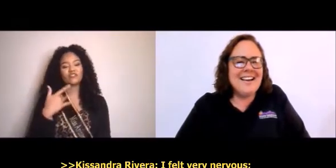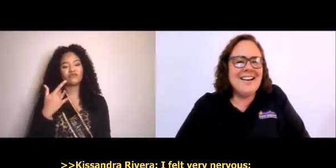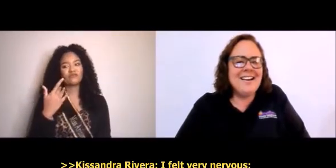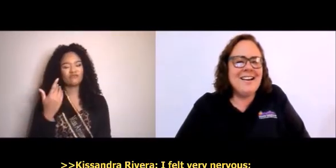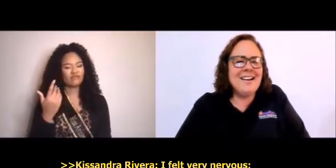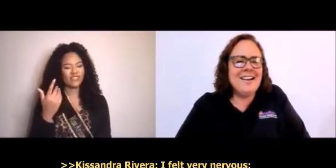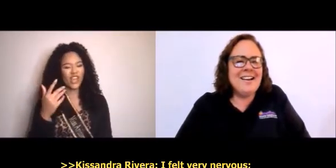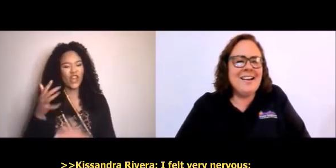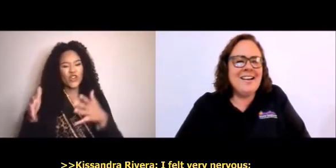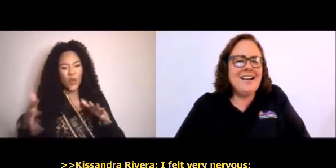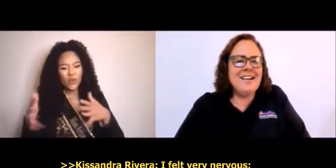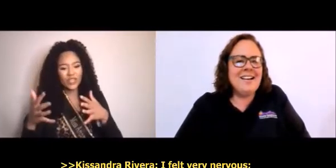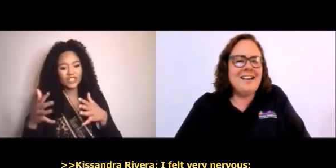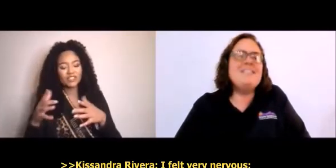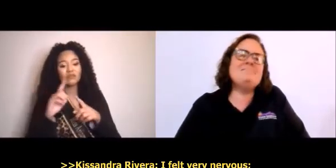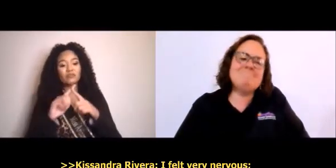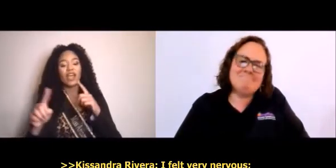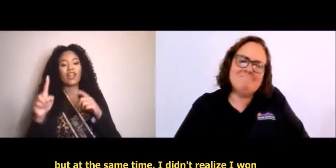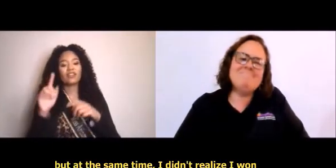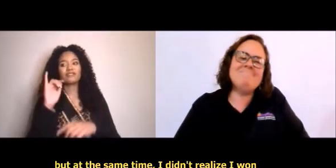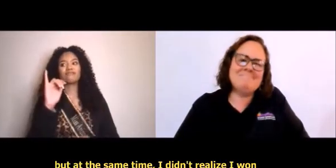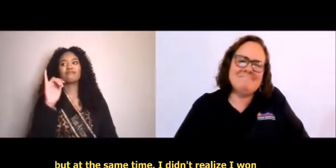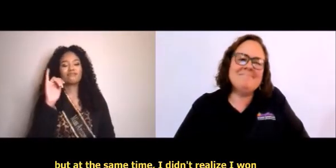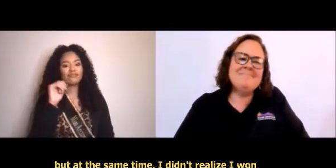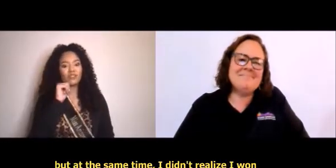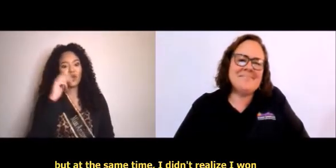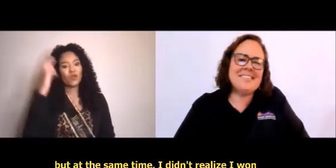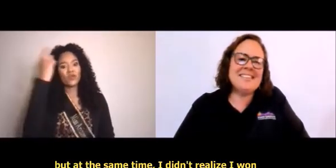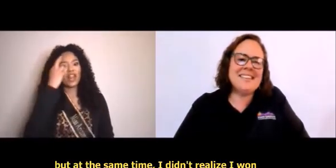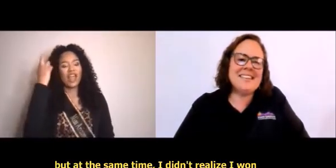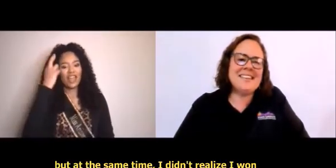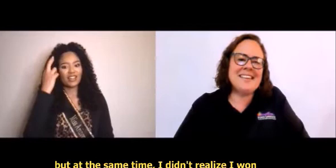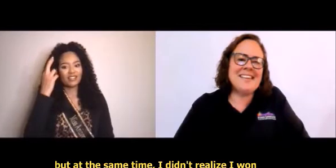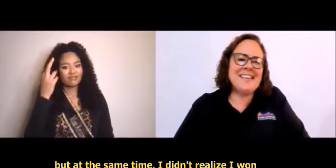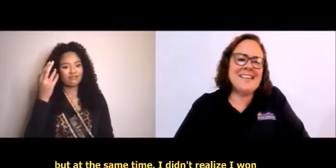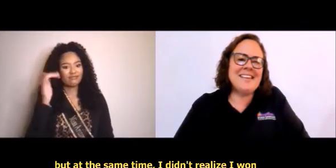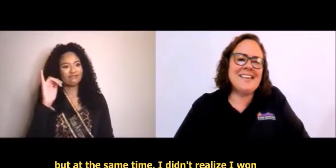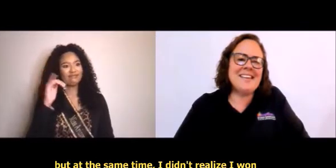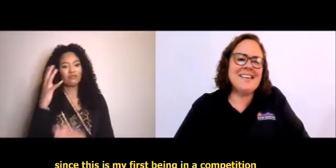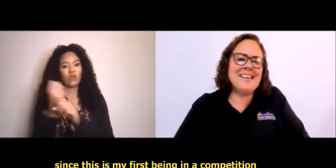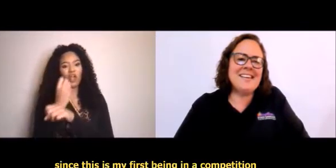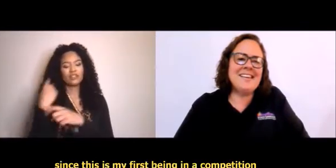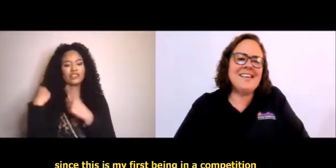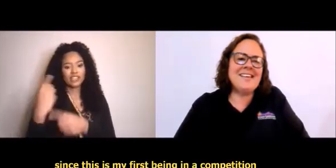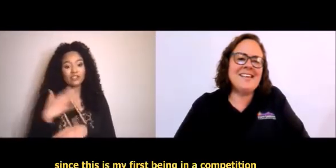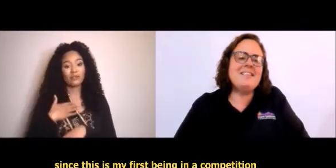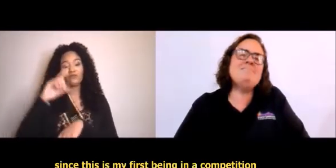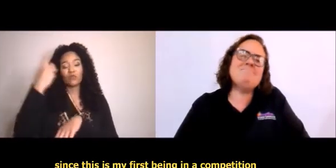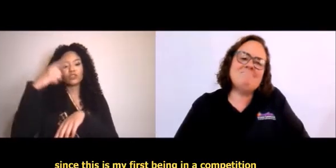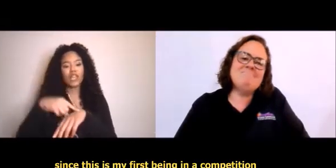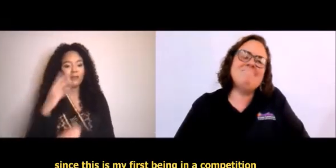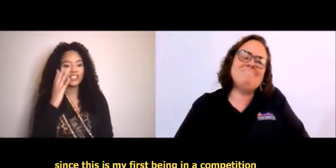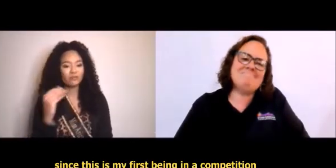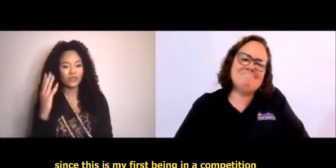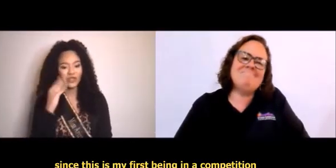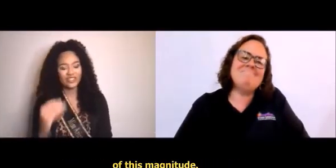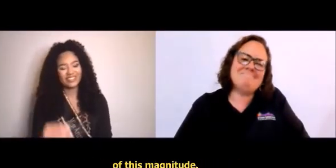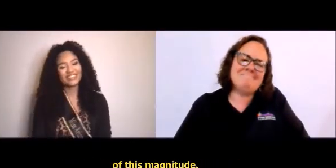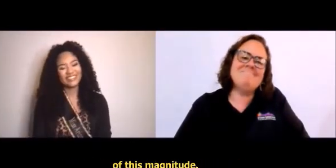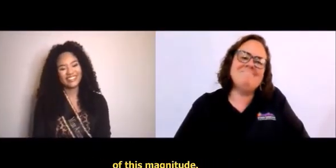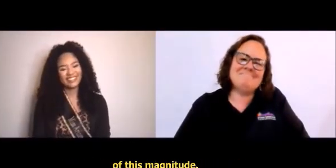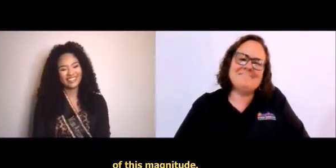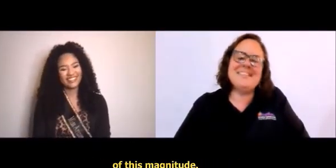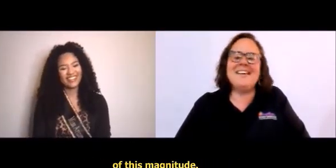very nervous, but at the same time, I didn't realize I won since it's my first time being in a competition of